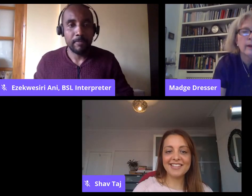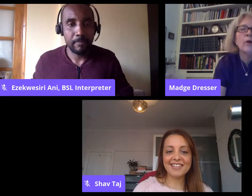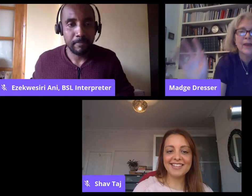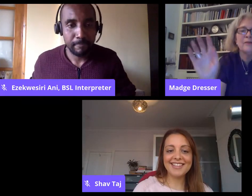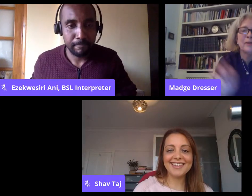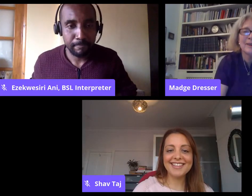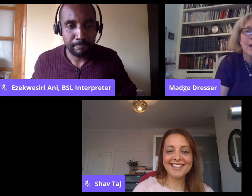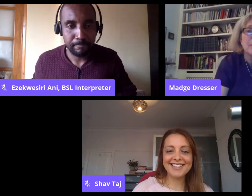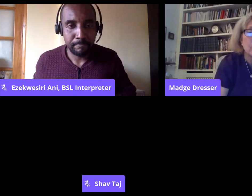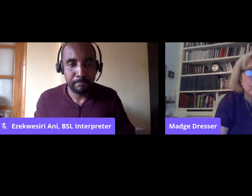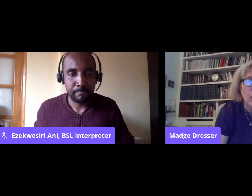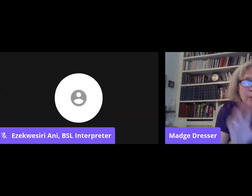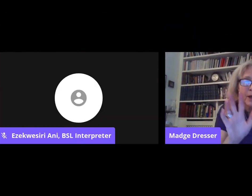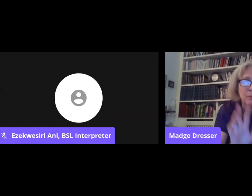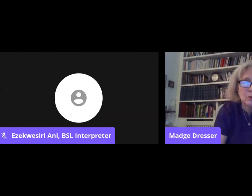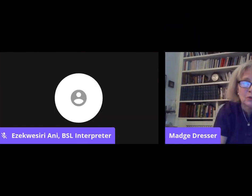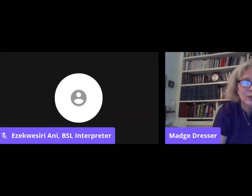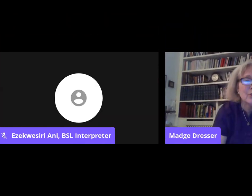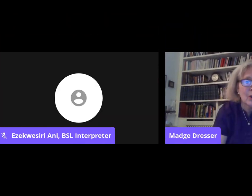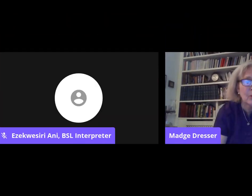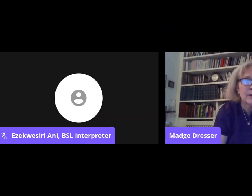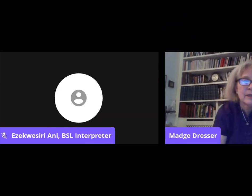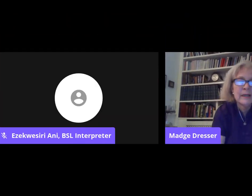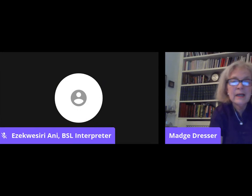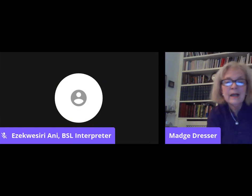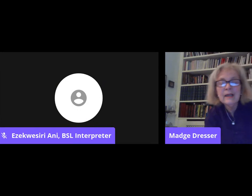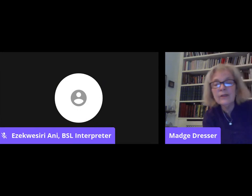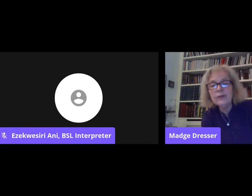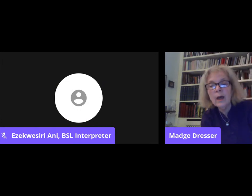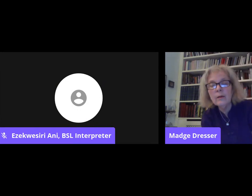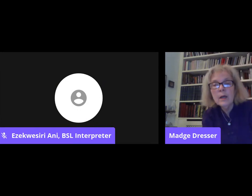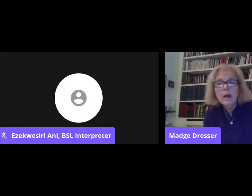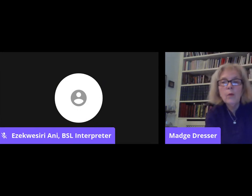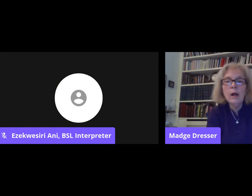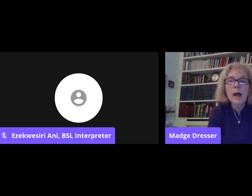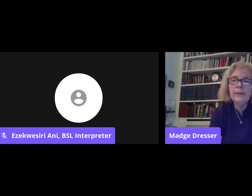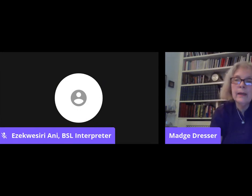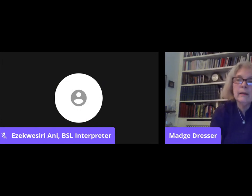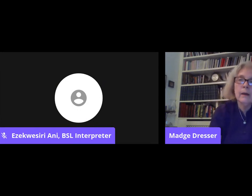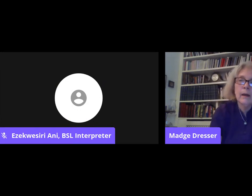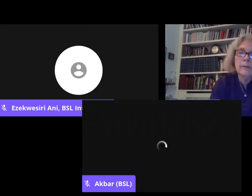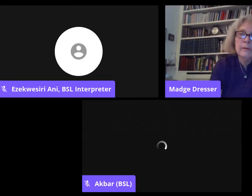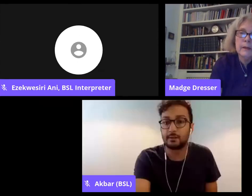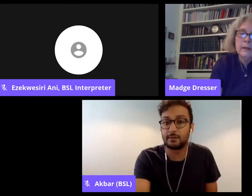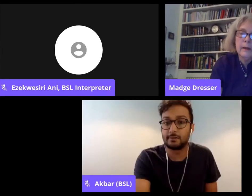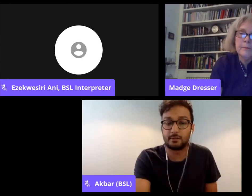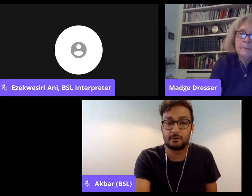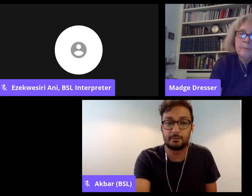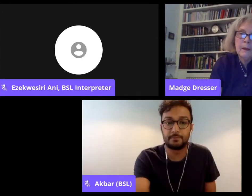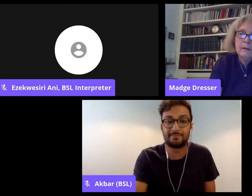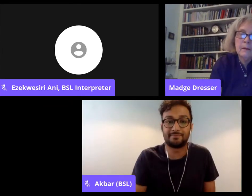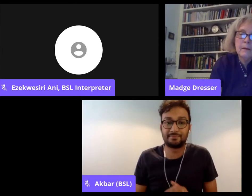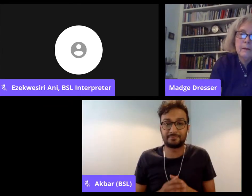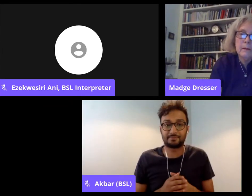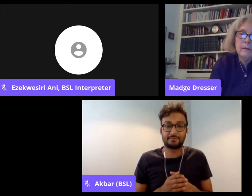Oh, right. Okay, fine. I'm in the show. I'm not muted. Is that right? Yes. Well, I think the